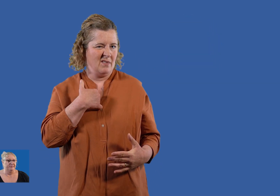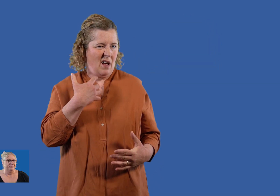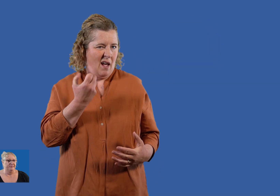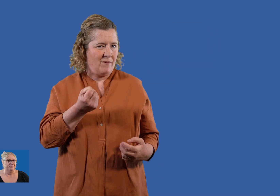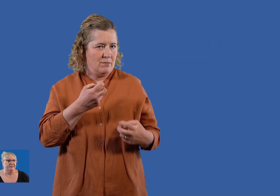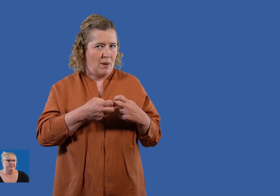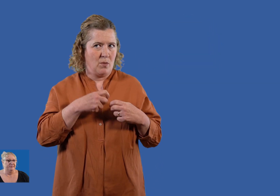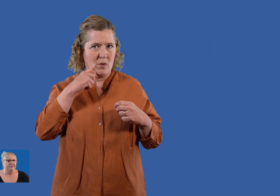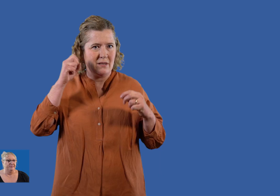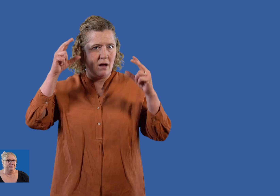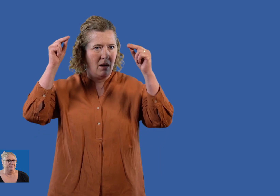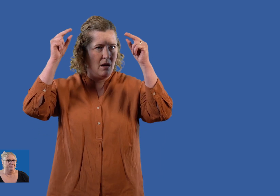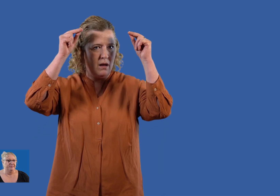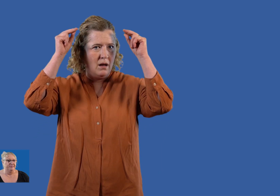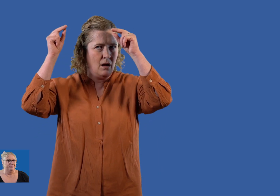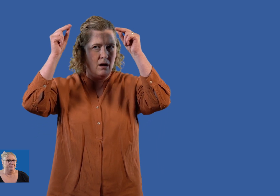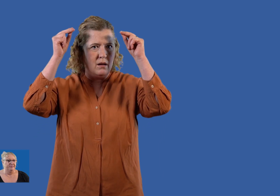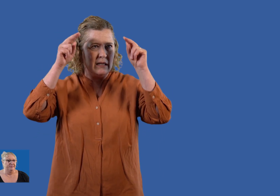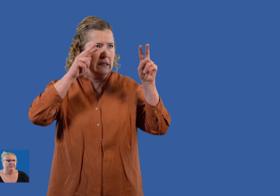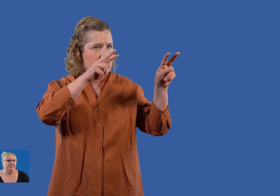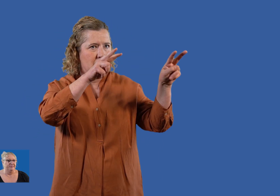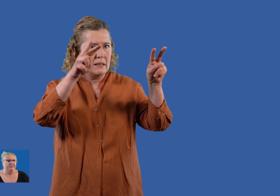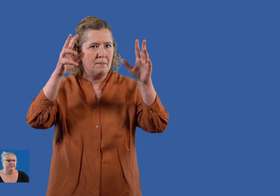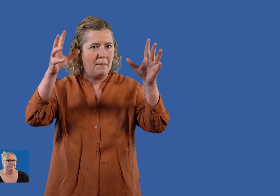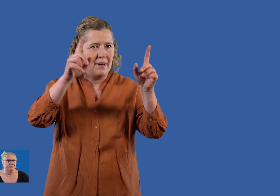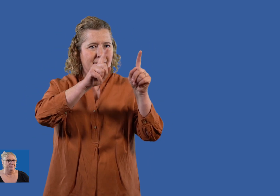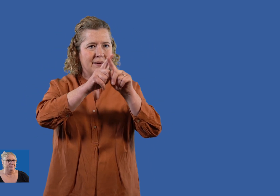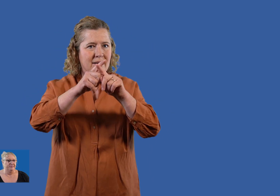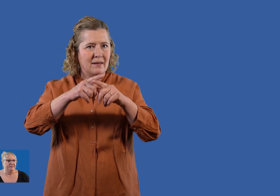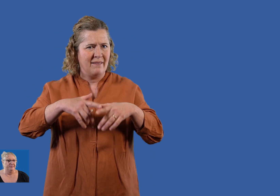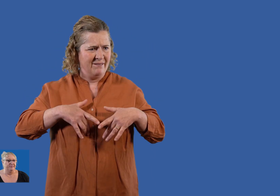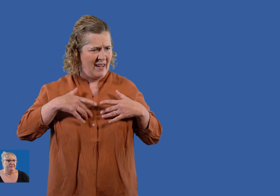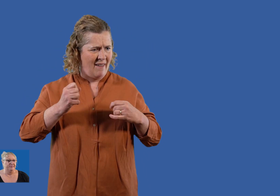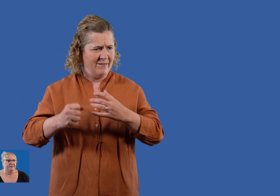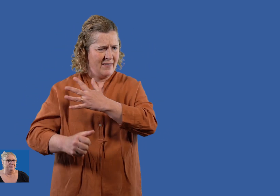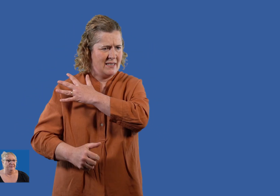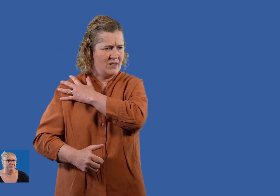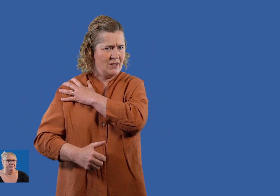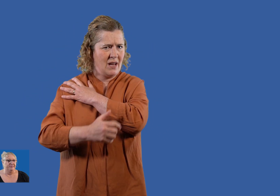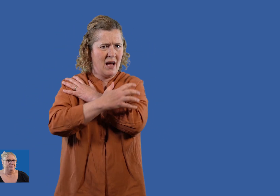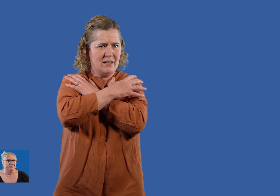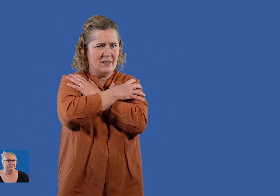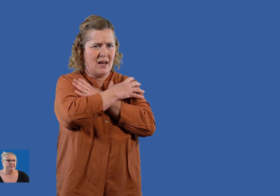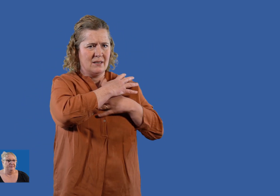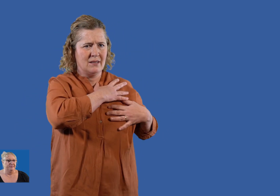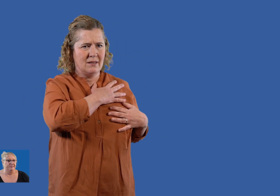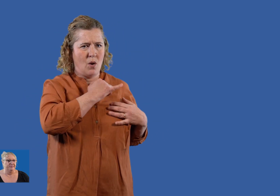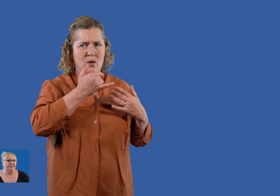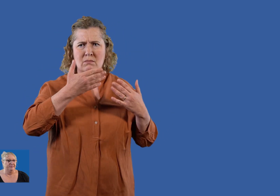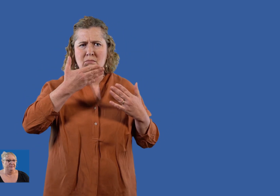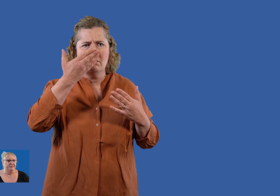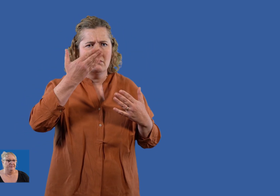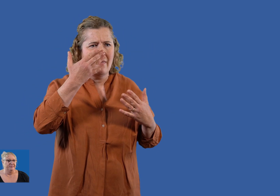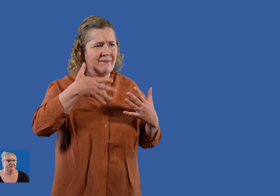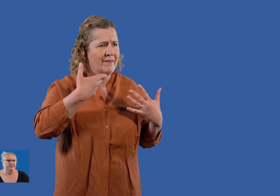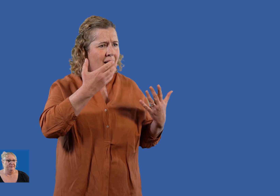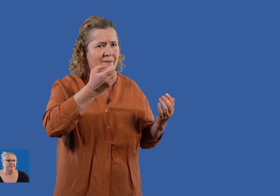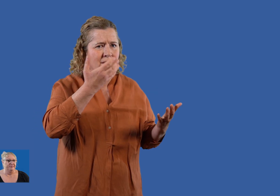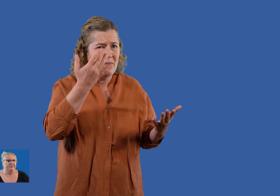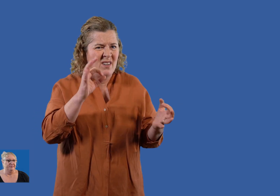Include hearing voices or seeing odd things, tactile or olfactory hallucinations, and that can be